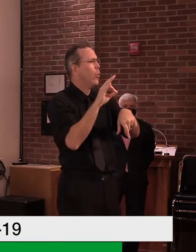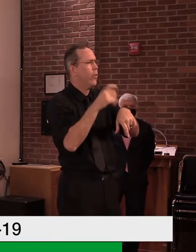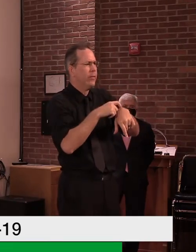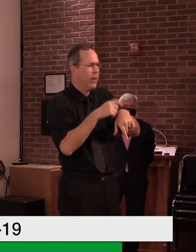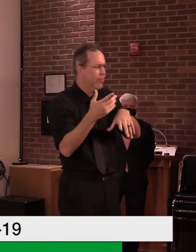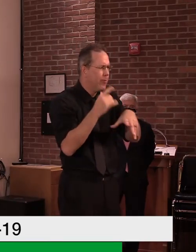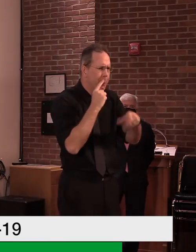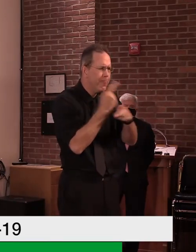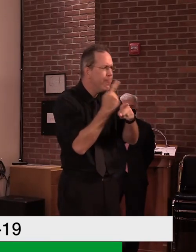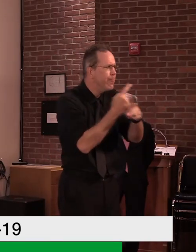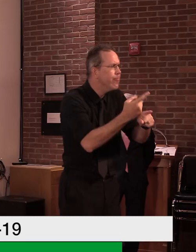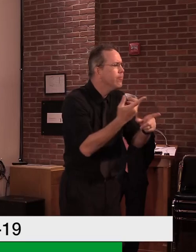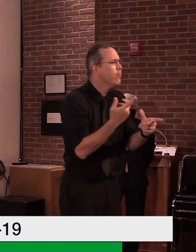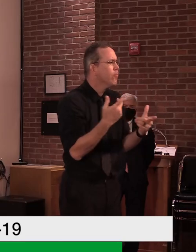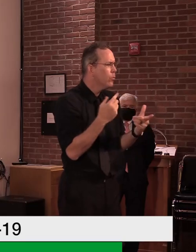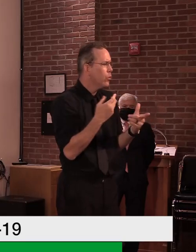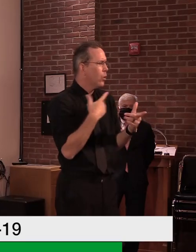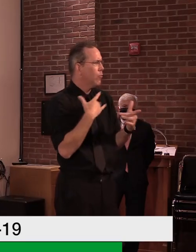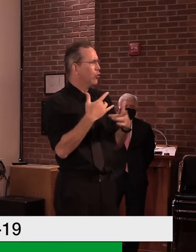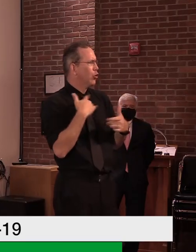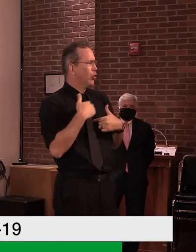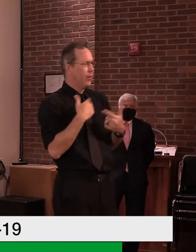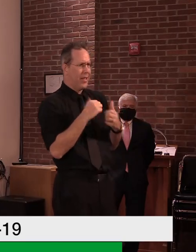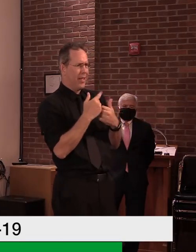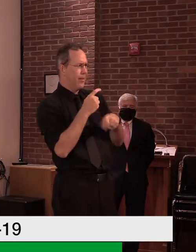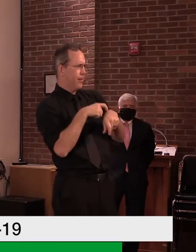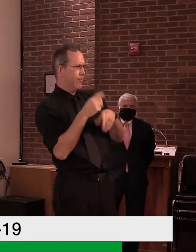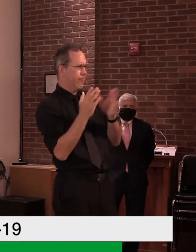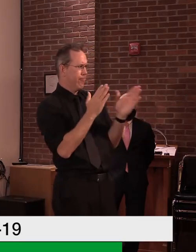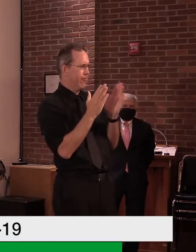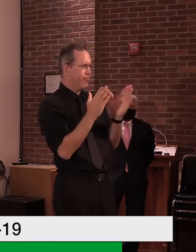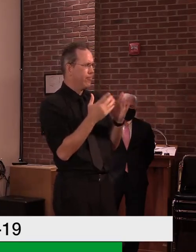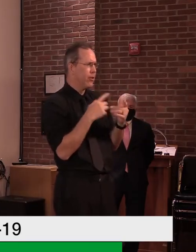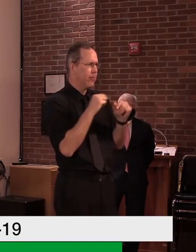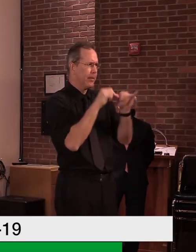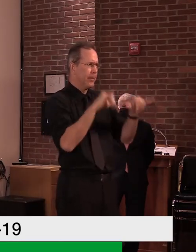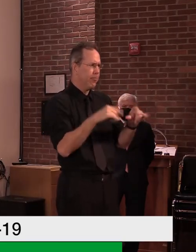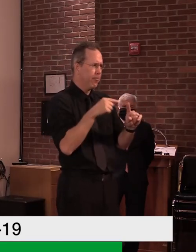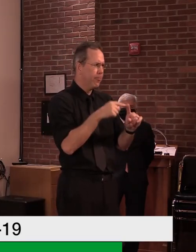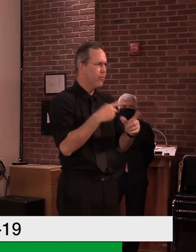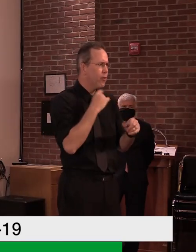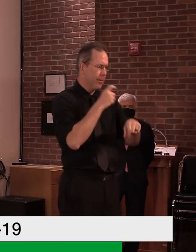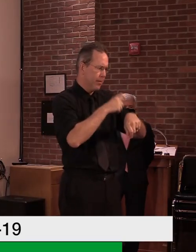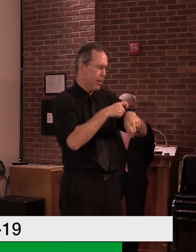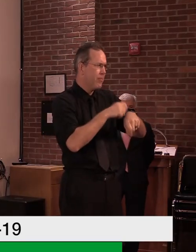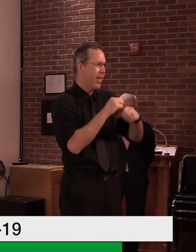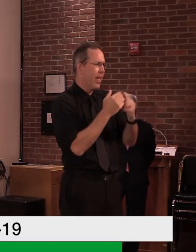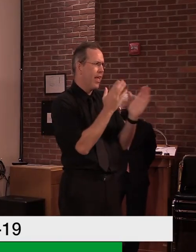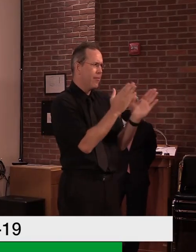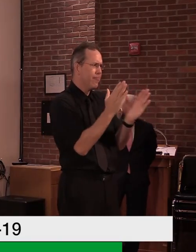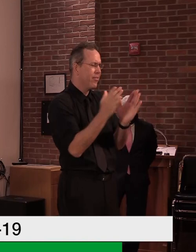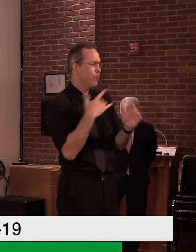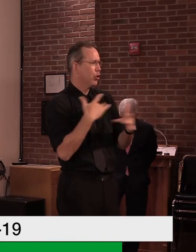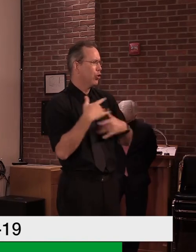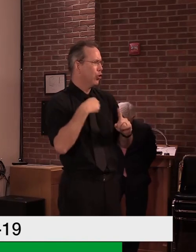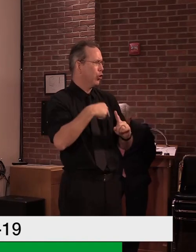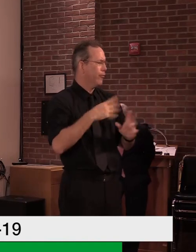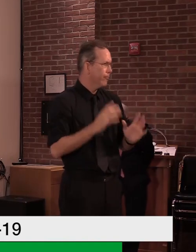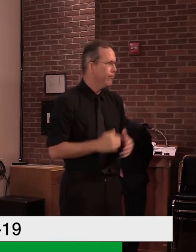concerns me and much of the country the most right now. Okay, we'll go to the phone